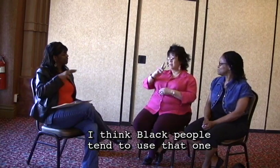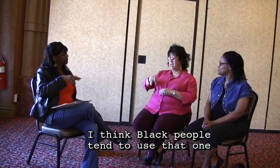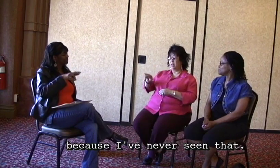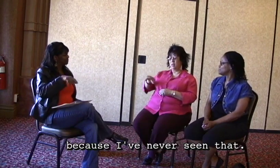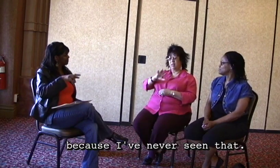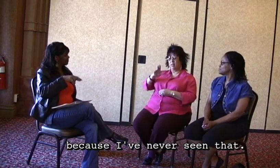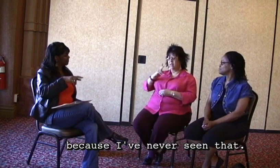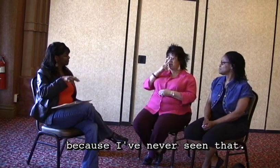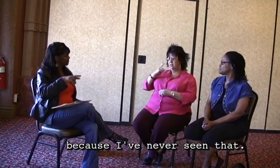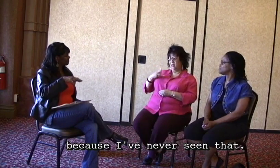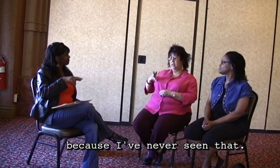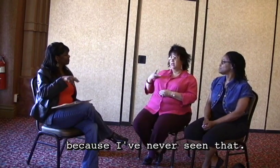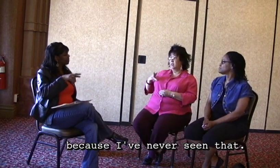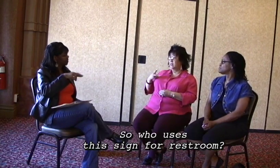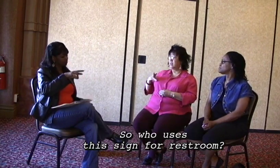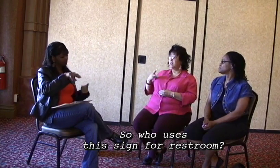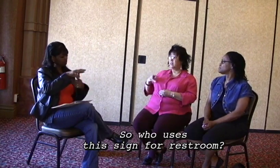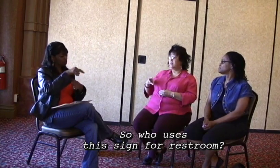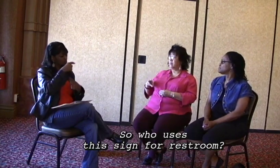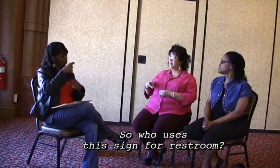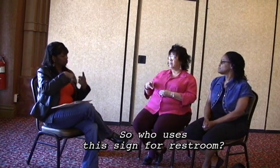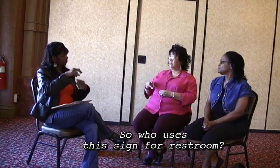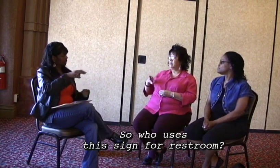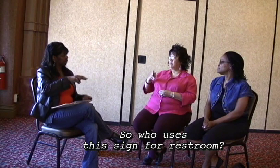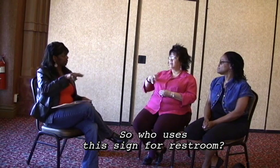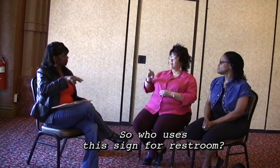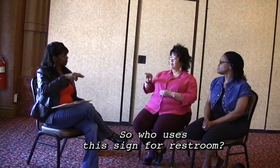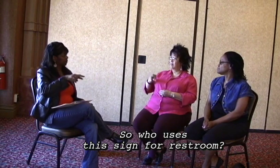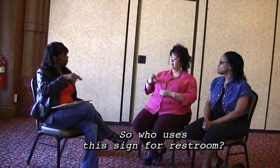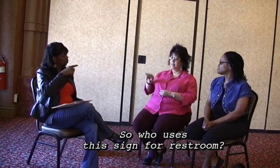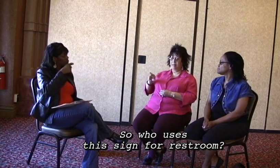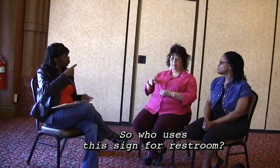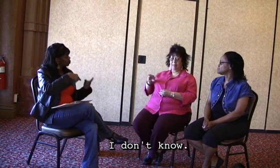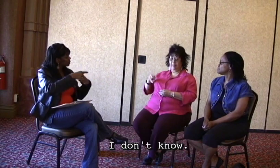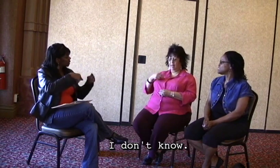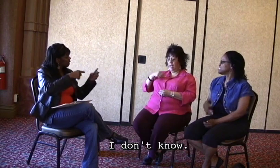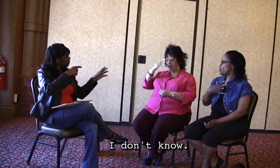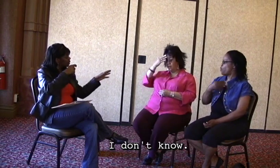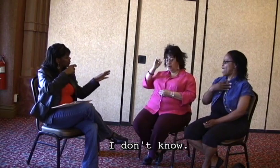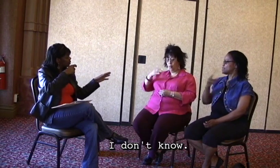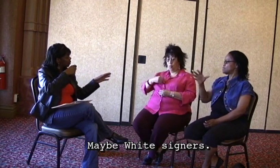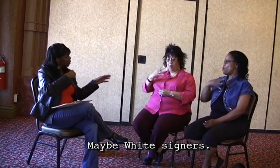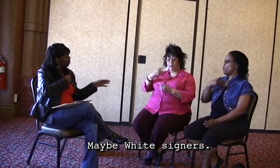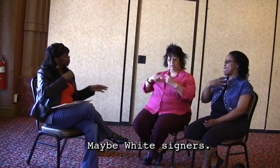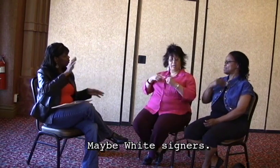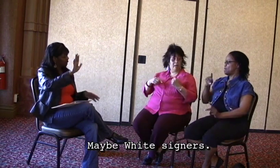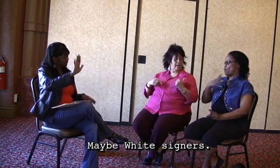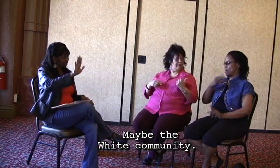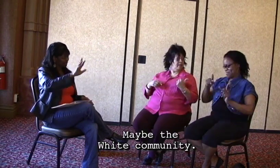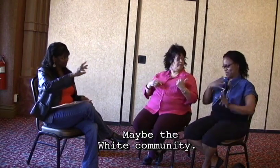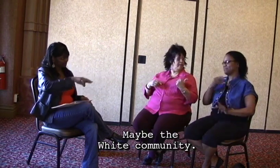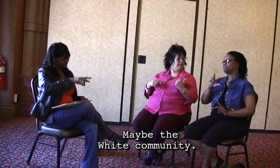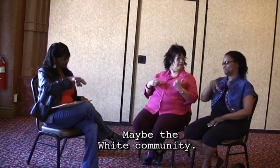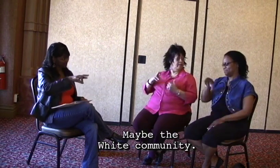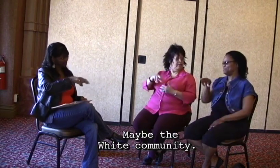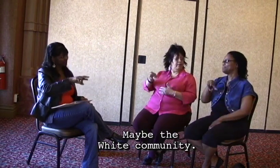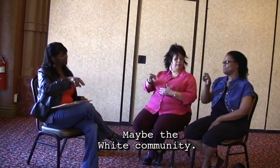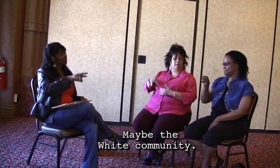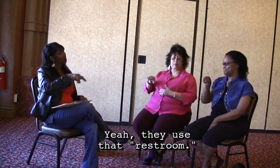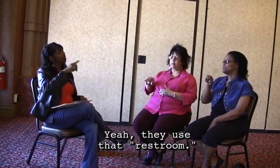okay. because The I've black never sign seen that's that. used for restroom. So who uses this sign for restroom? I don't know. I say it's Maybe used white by the white signers. community.